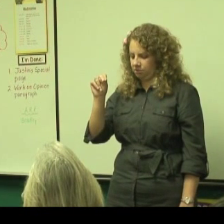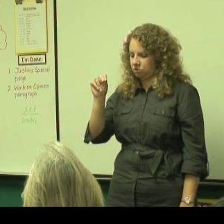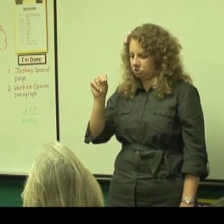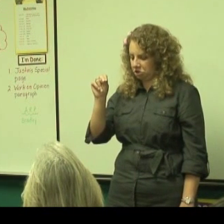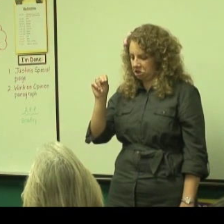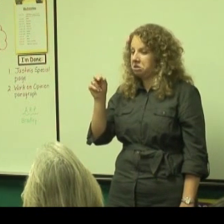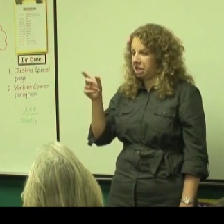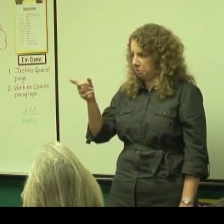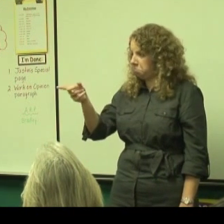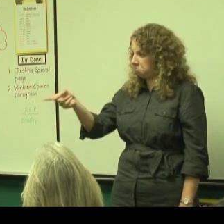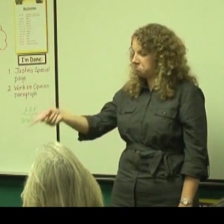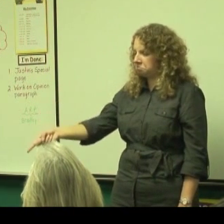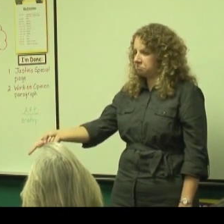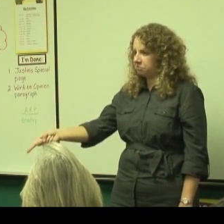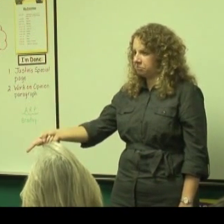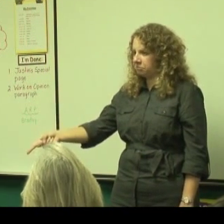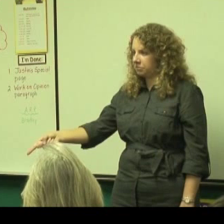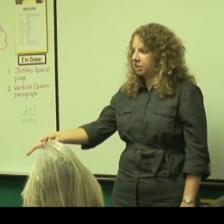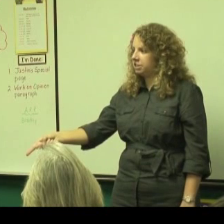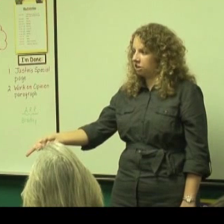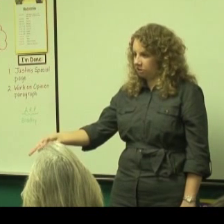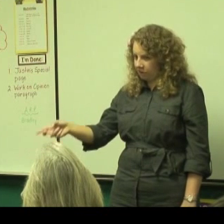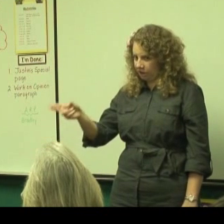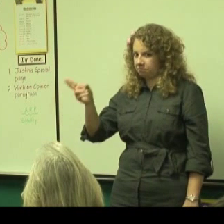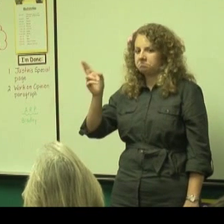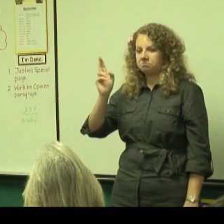So John, him, he's hard of hearing.